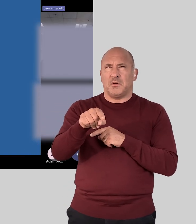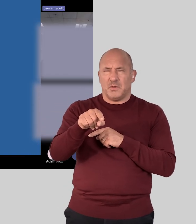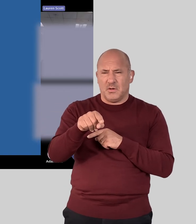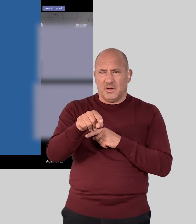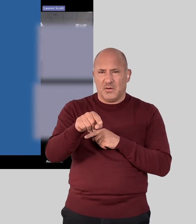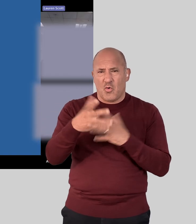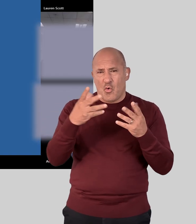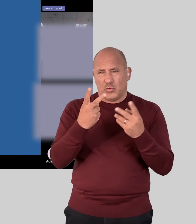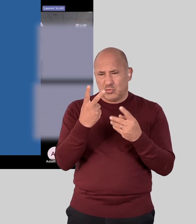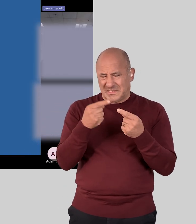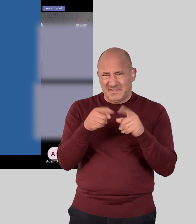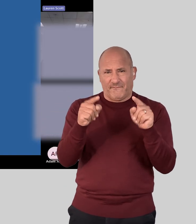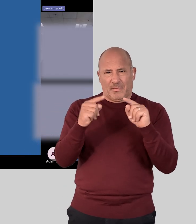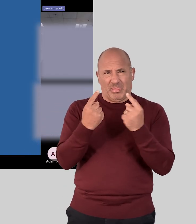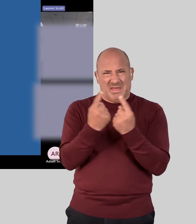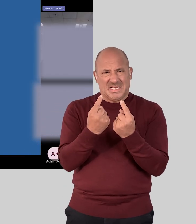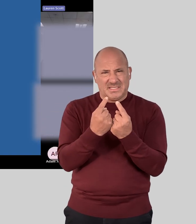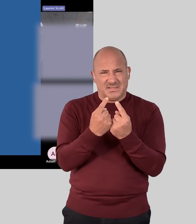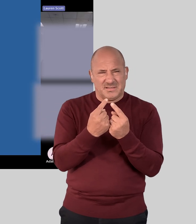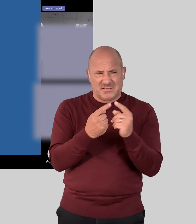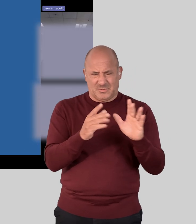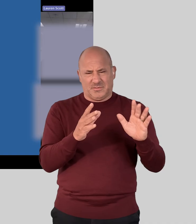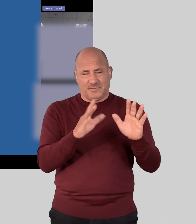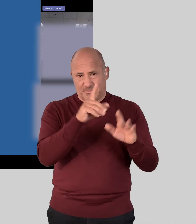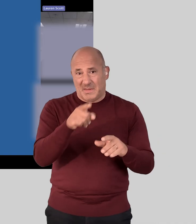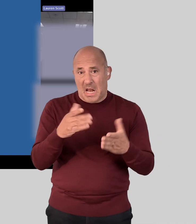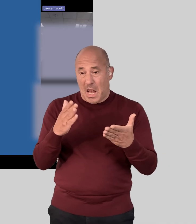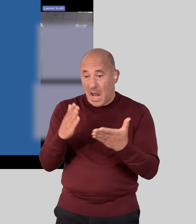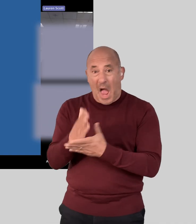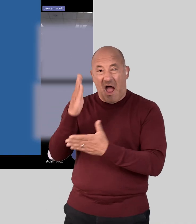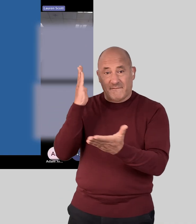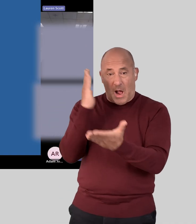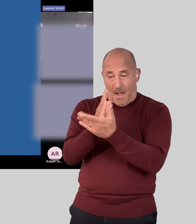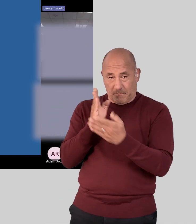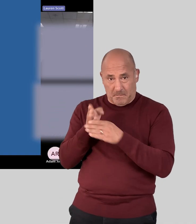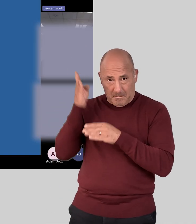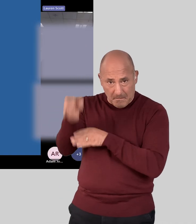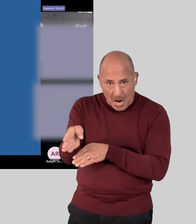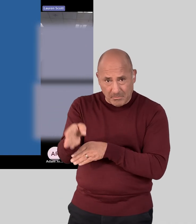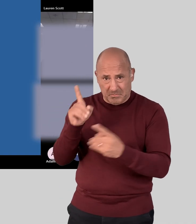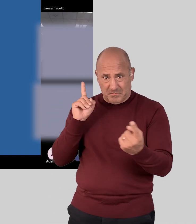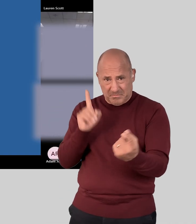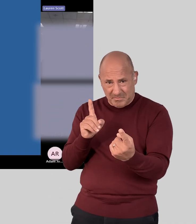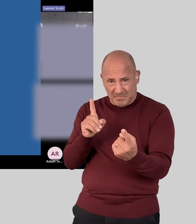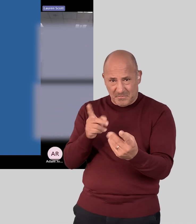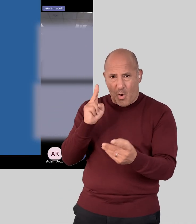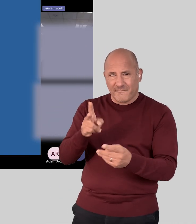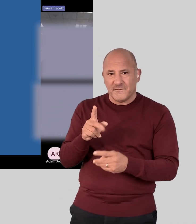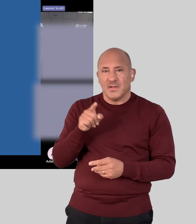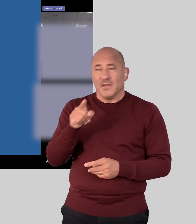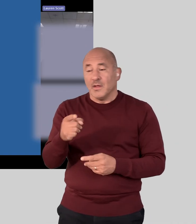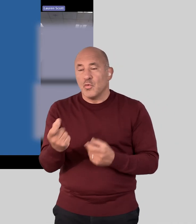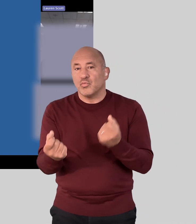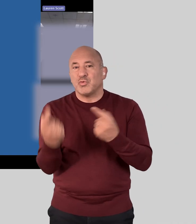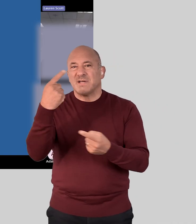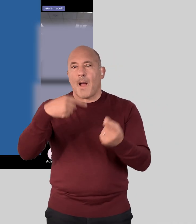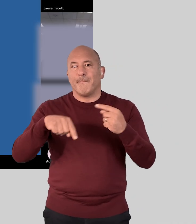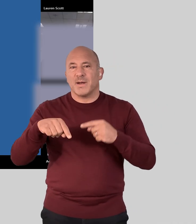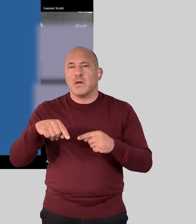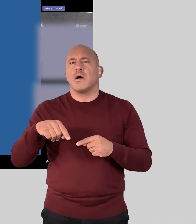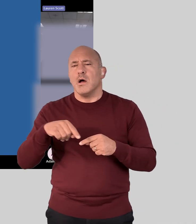conversation that's happening, or it's like two different things. Whereas in a live